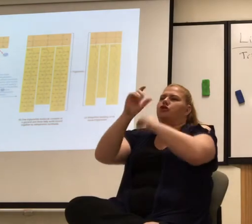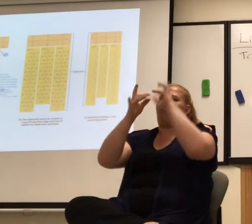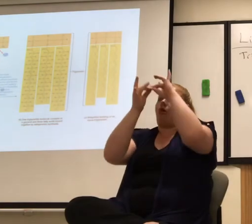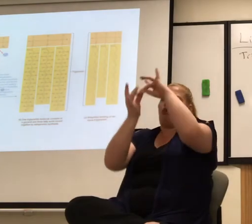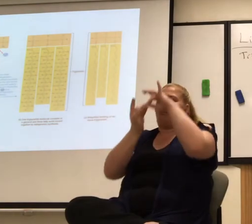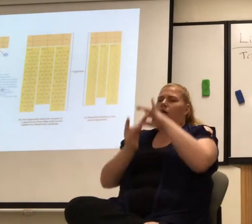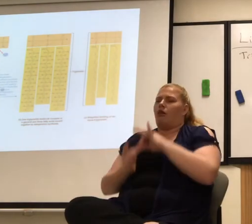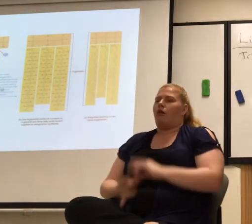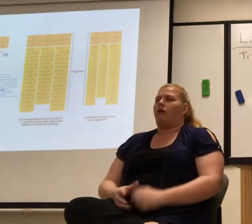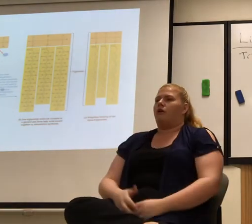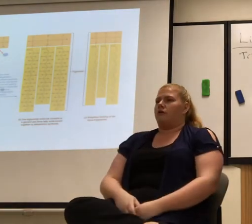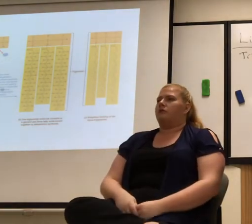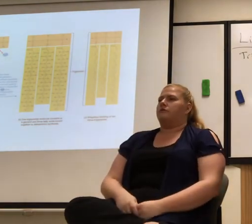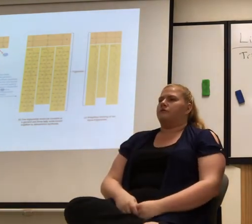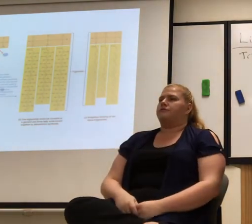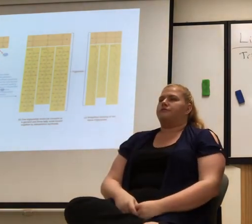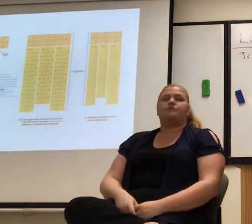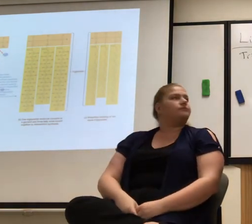Three-carbon